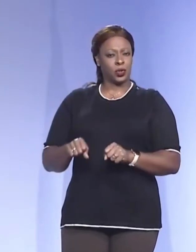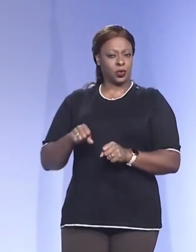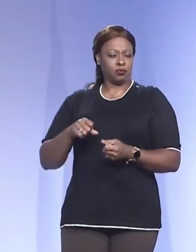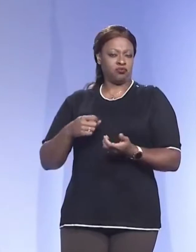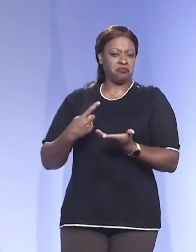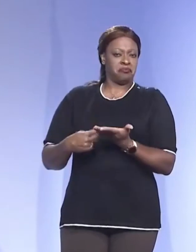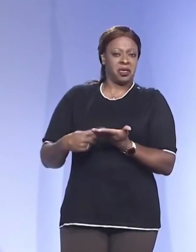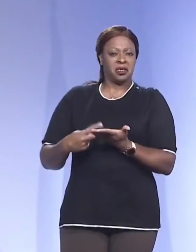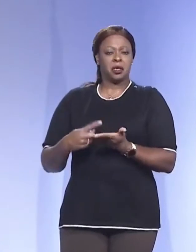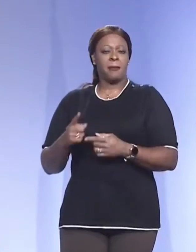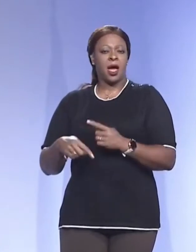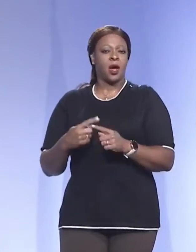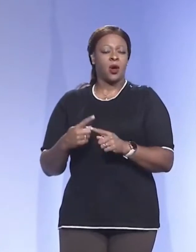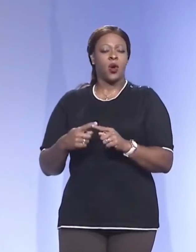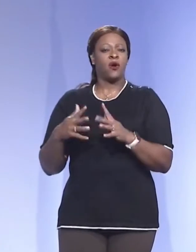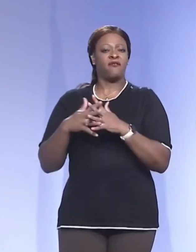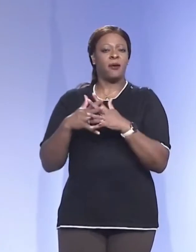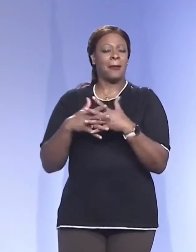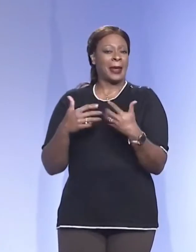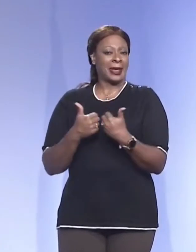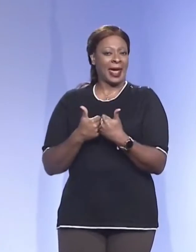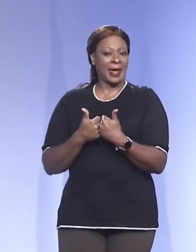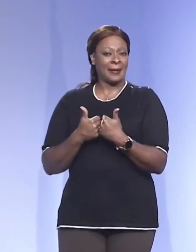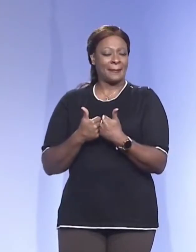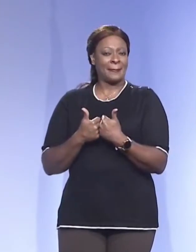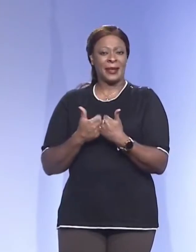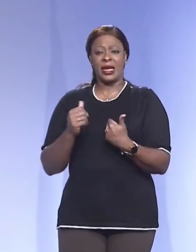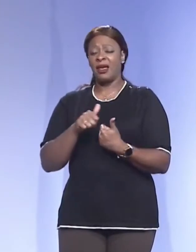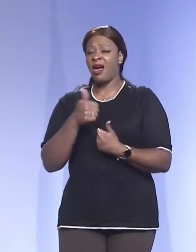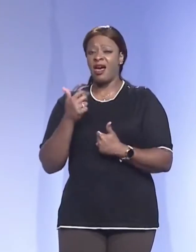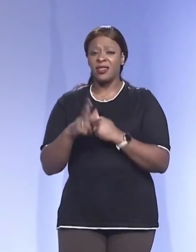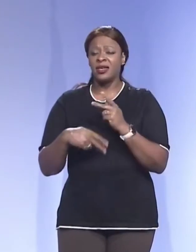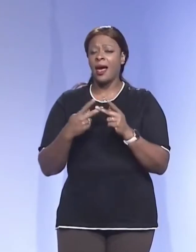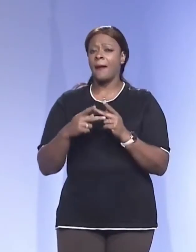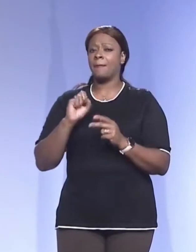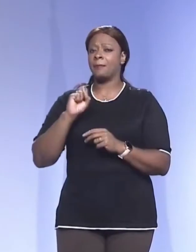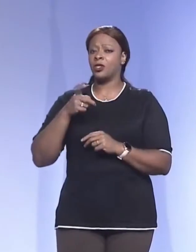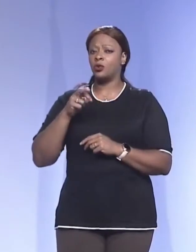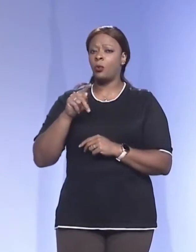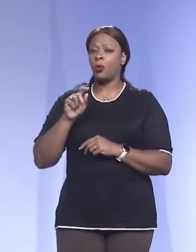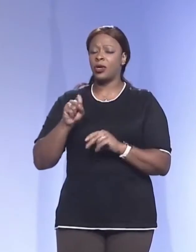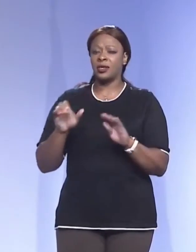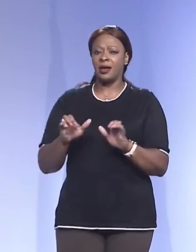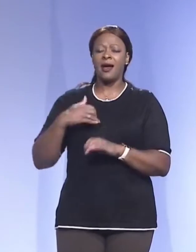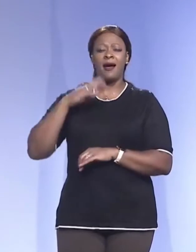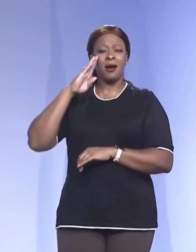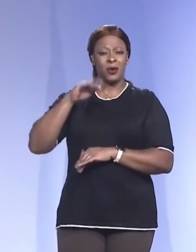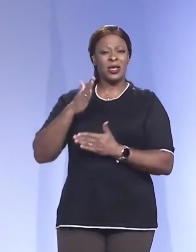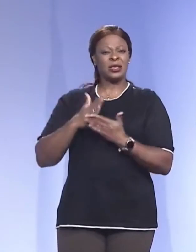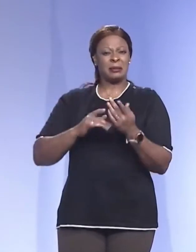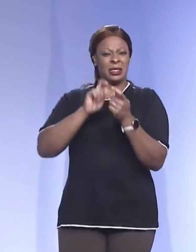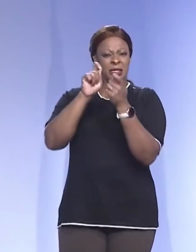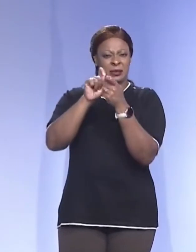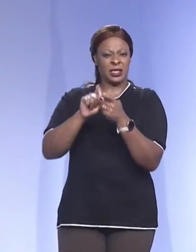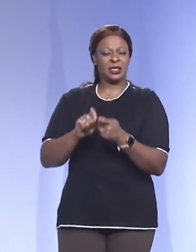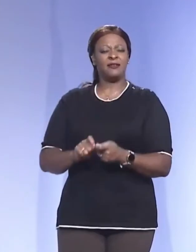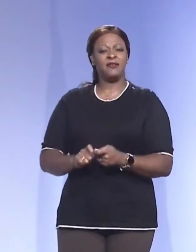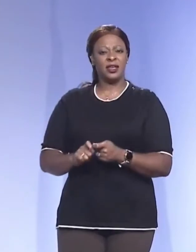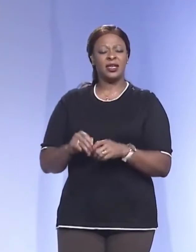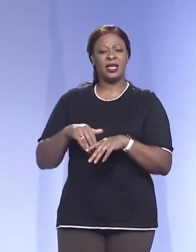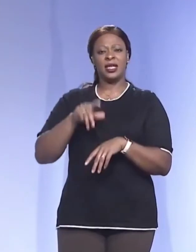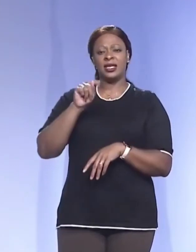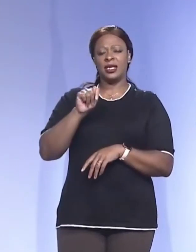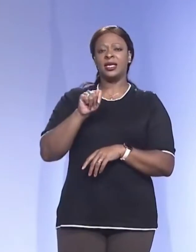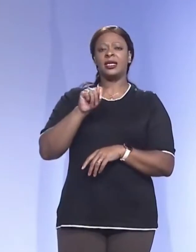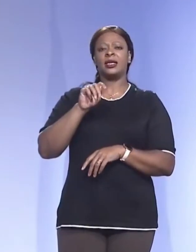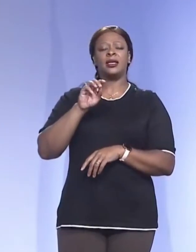about football games and other sorts of sports activities? I know that there are some specifics in the